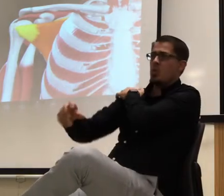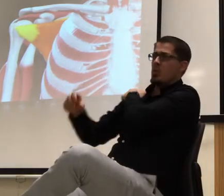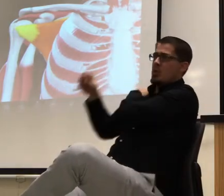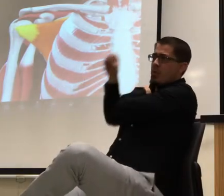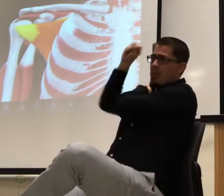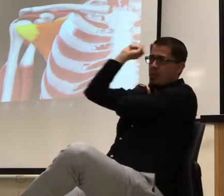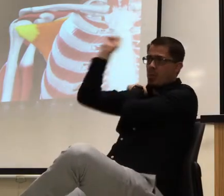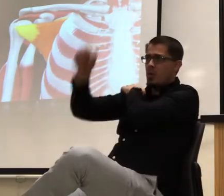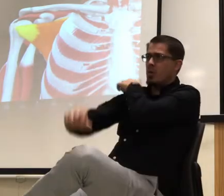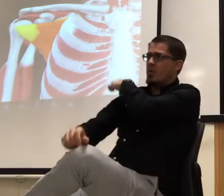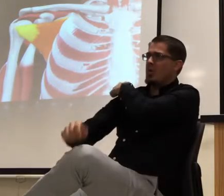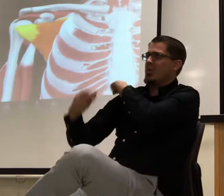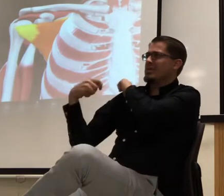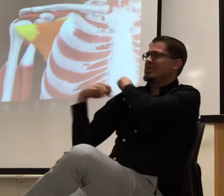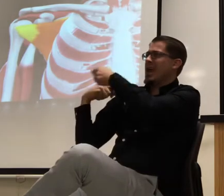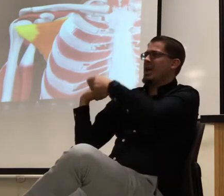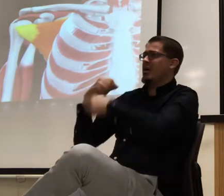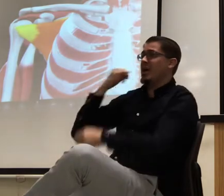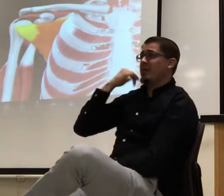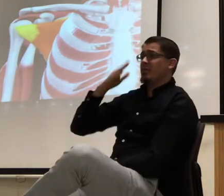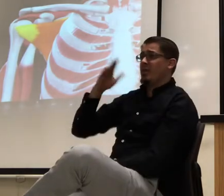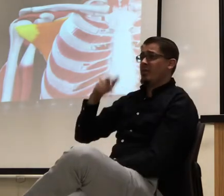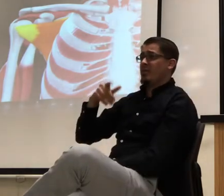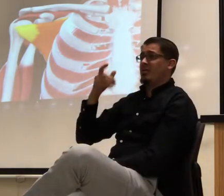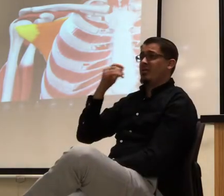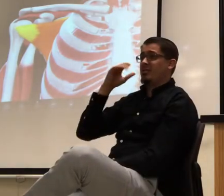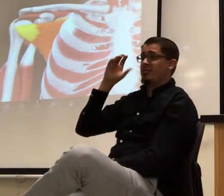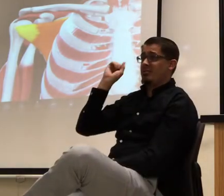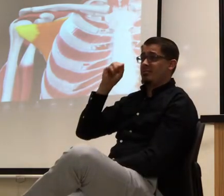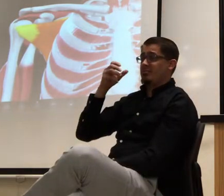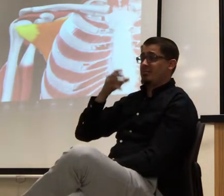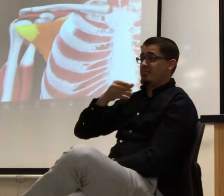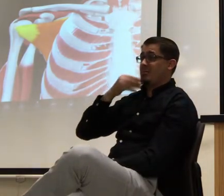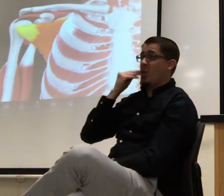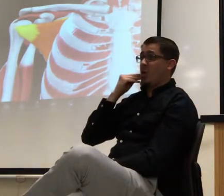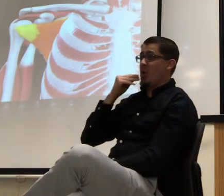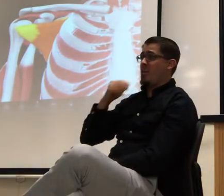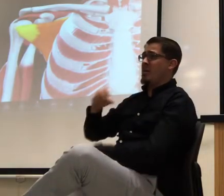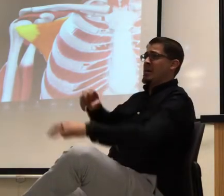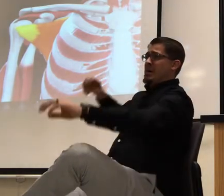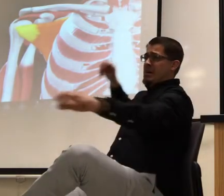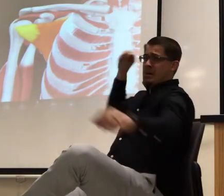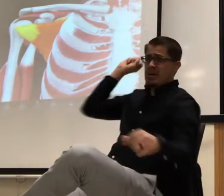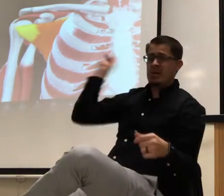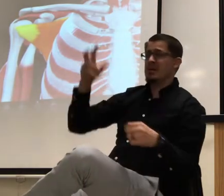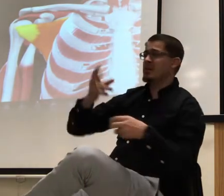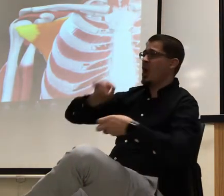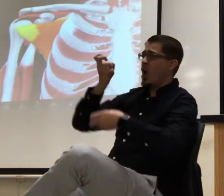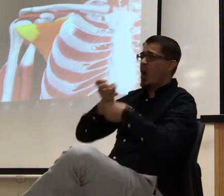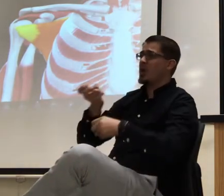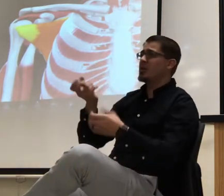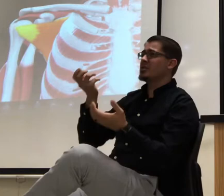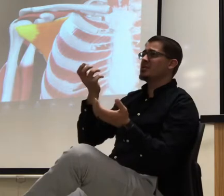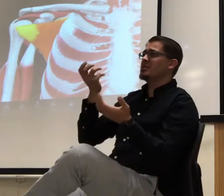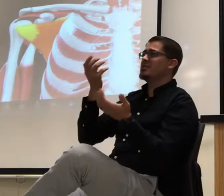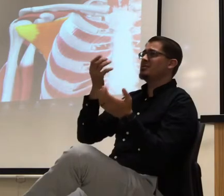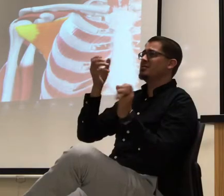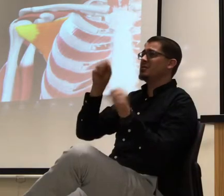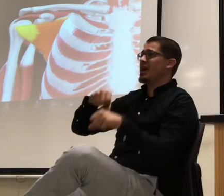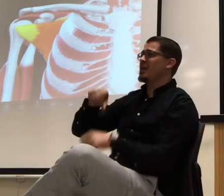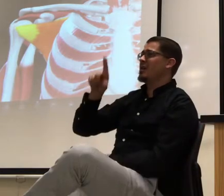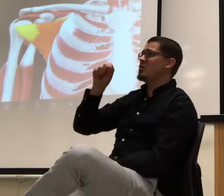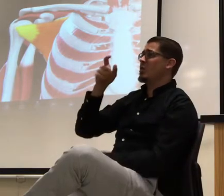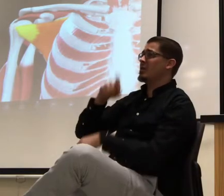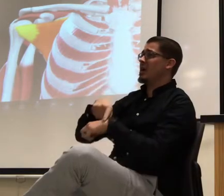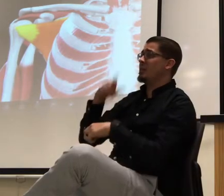never thrown a ball hard. Go home, take a tennis ball, throw it against the wall as hard as you can 20 times and see how your